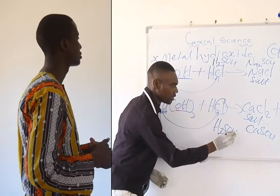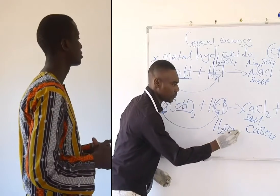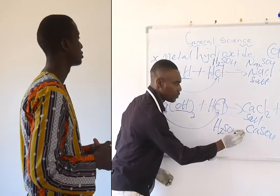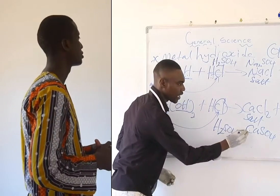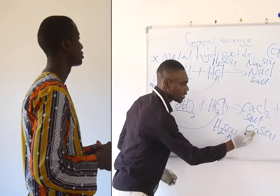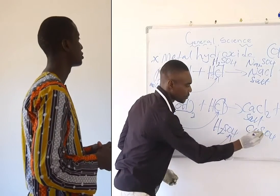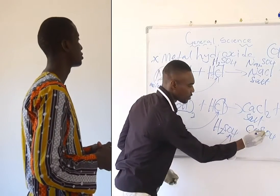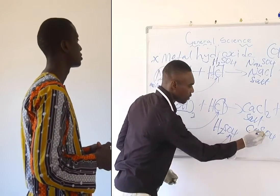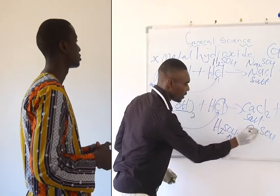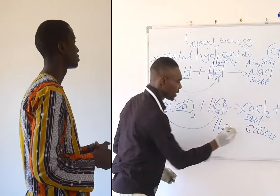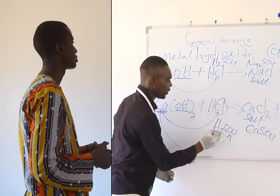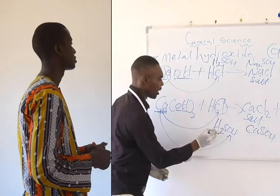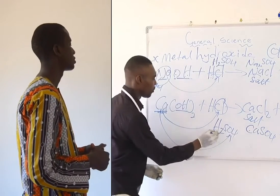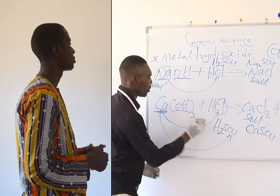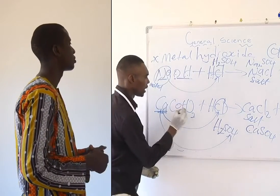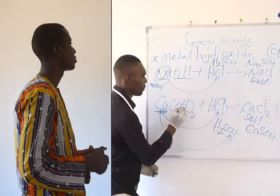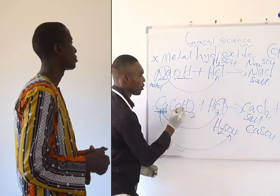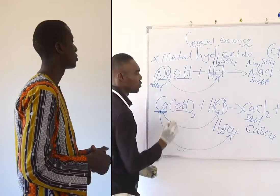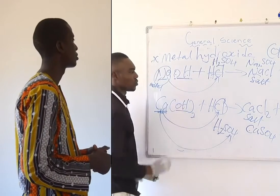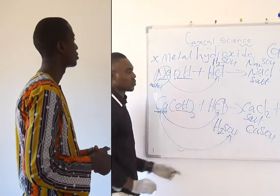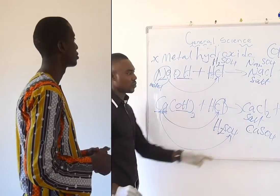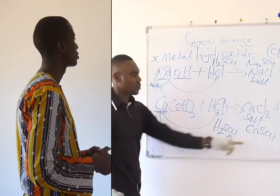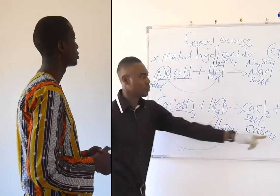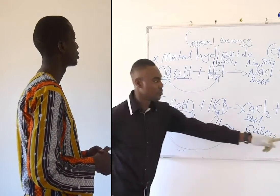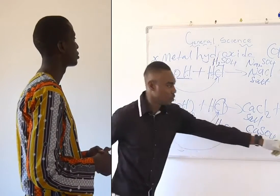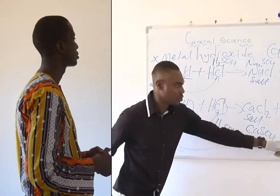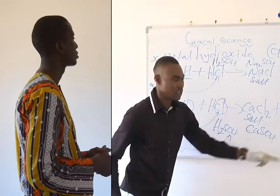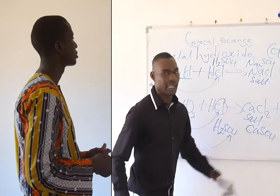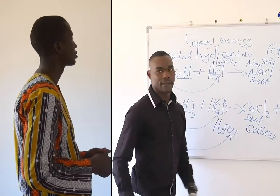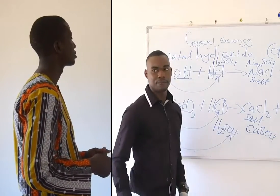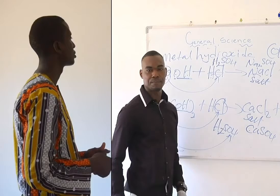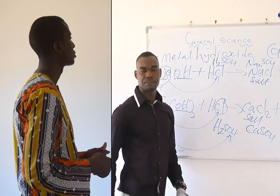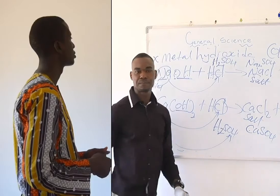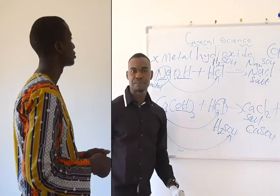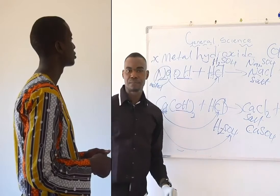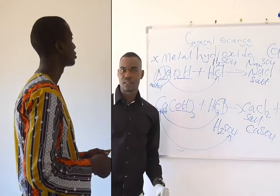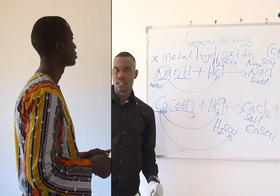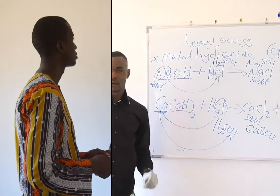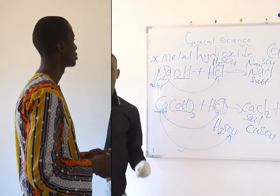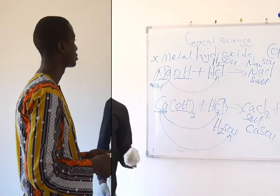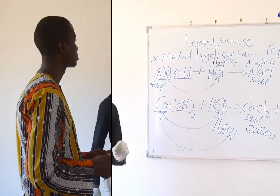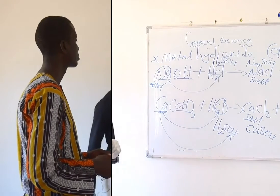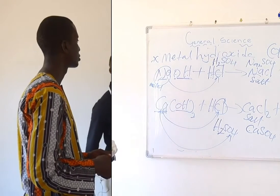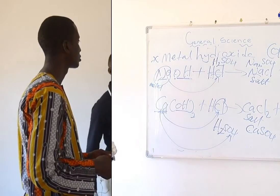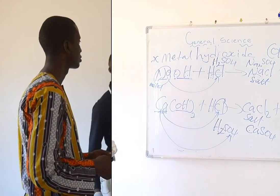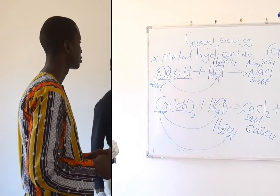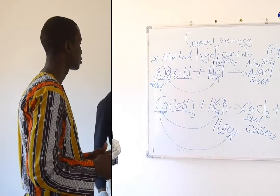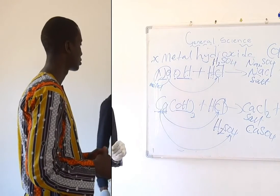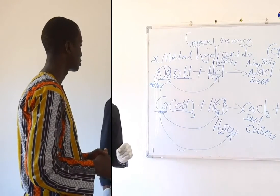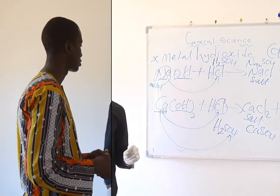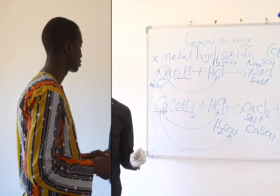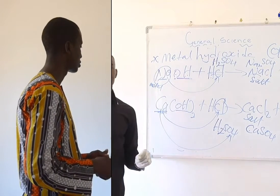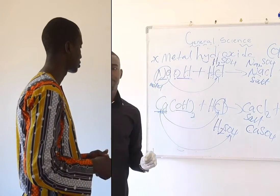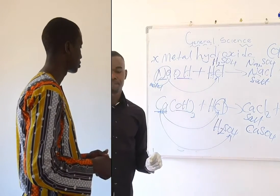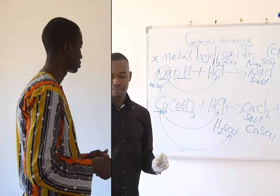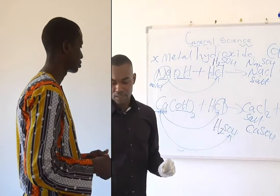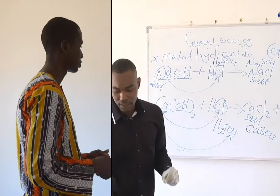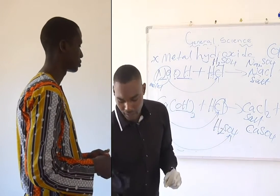sulfate gives you calcium sulfate, and you have water produced also there. I hope this point is very clear as